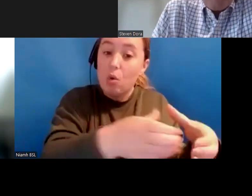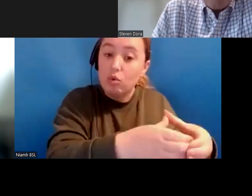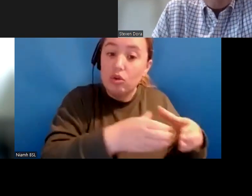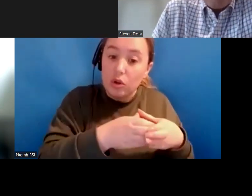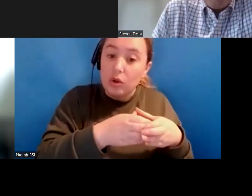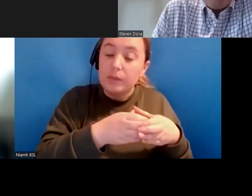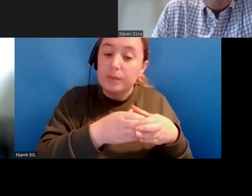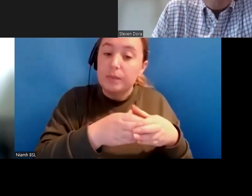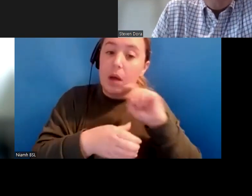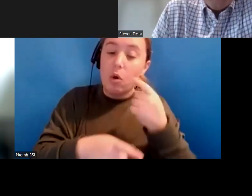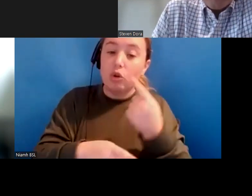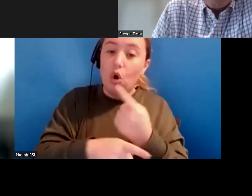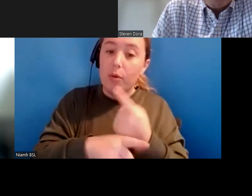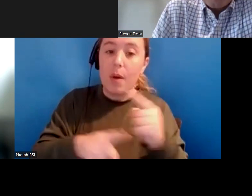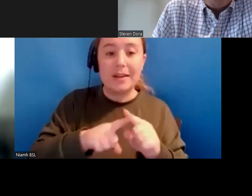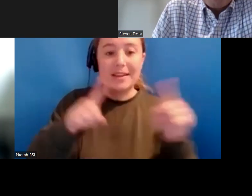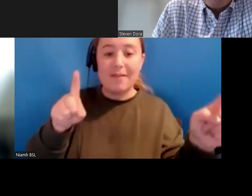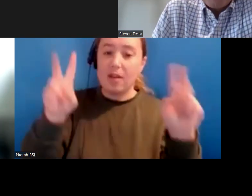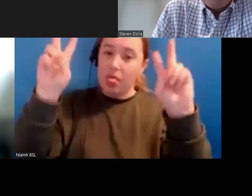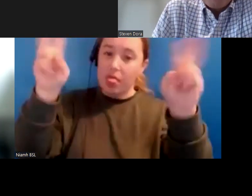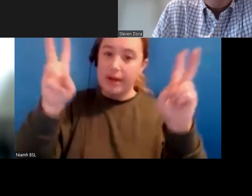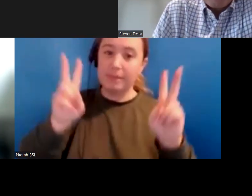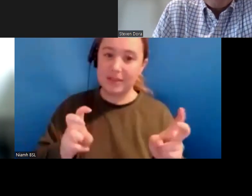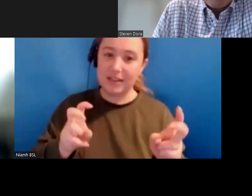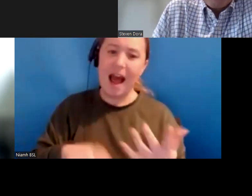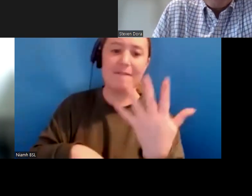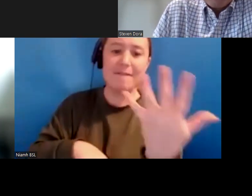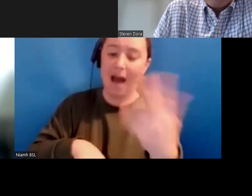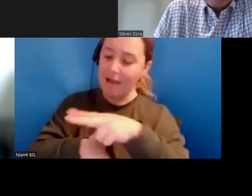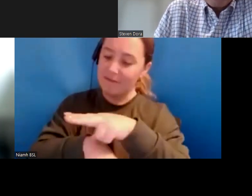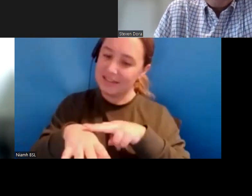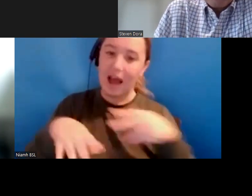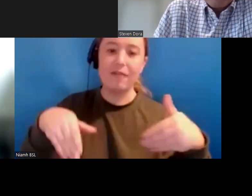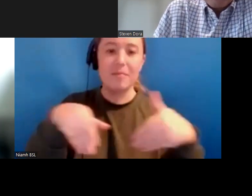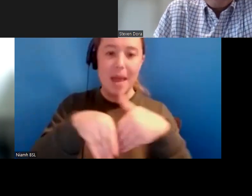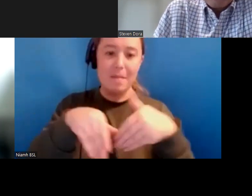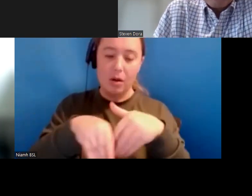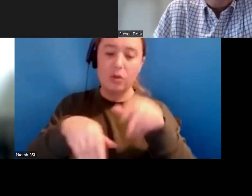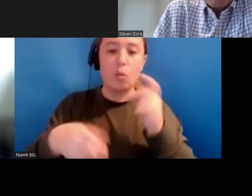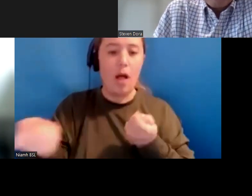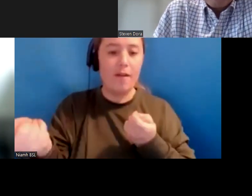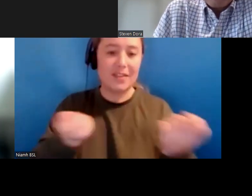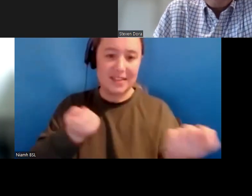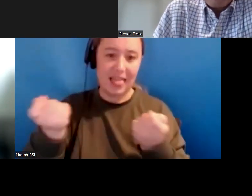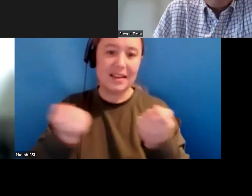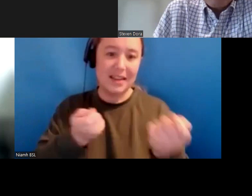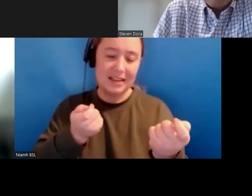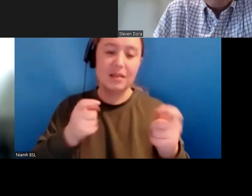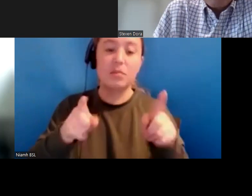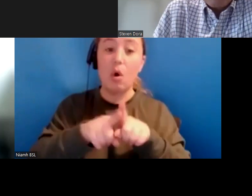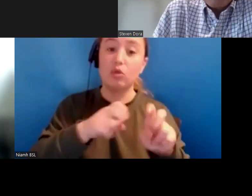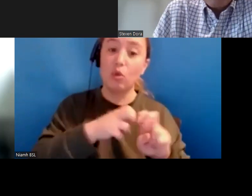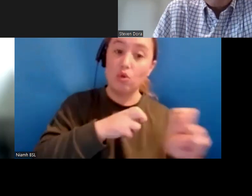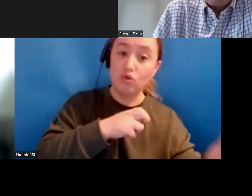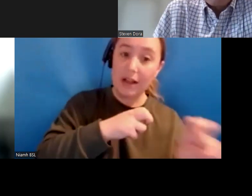hosted by our 5 wonderful members of staff in both Disability Equality Scotland and Transport Scotland team as well. So